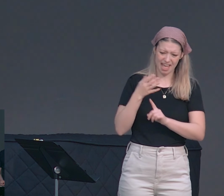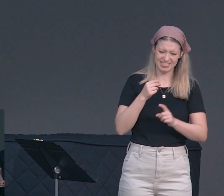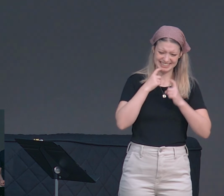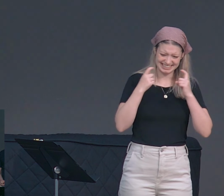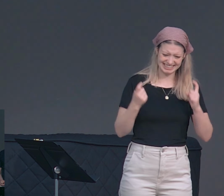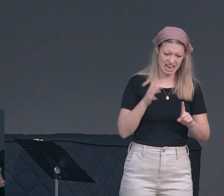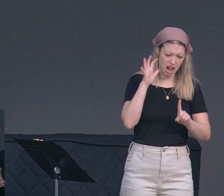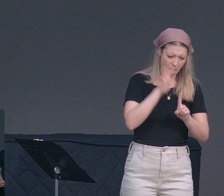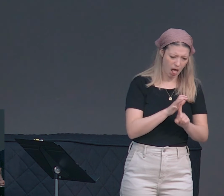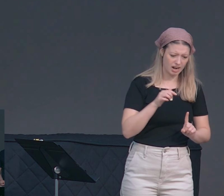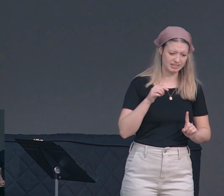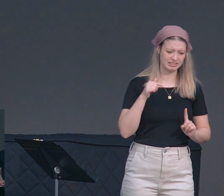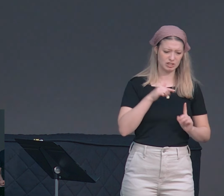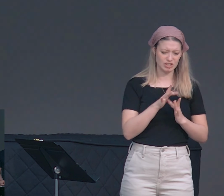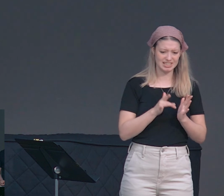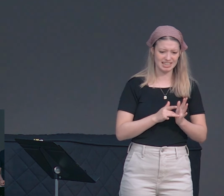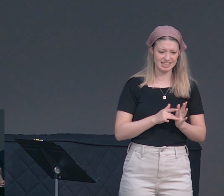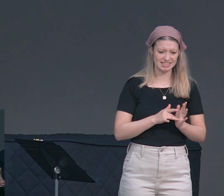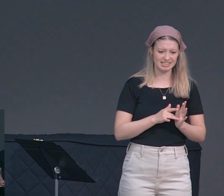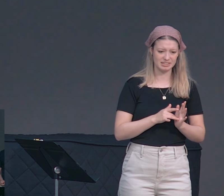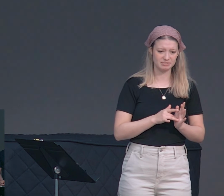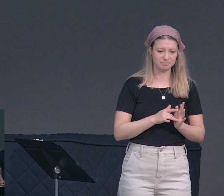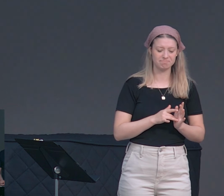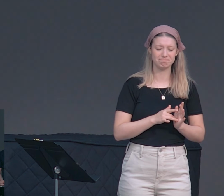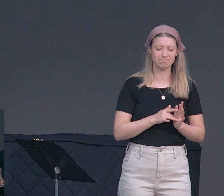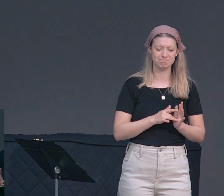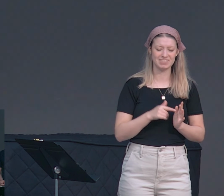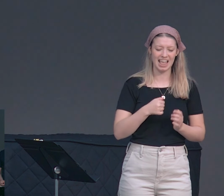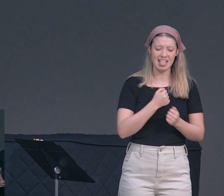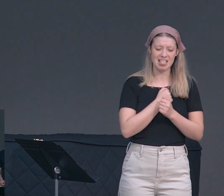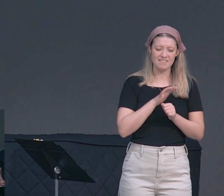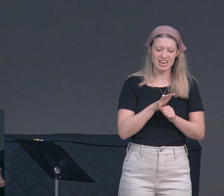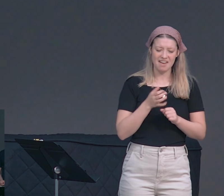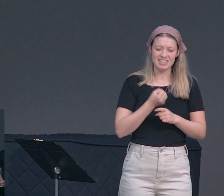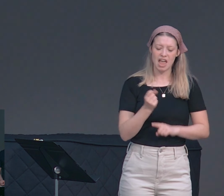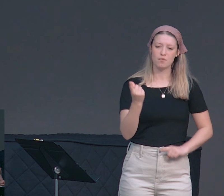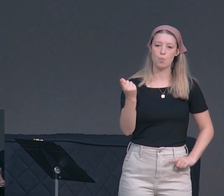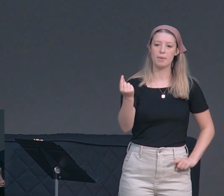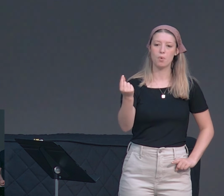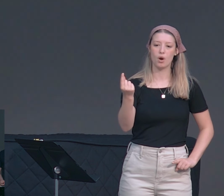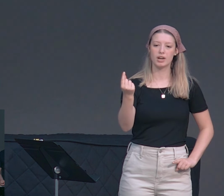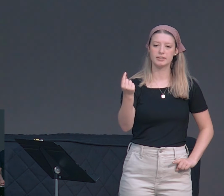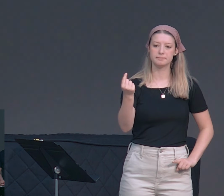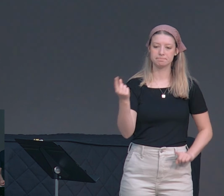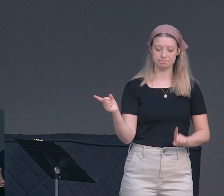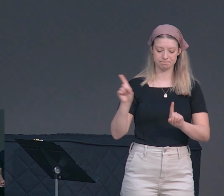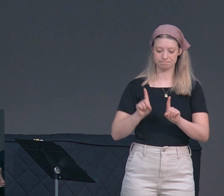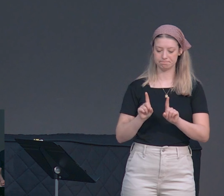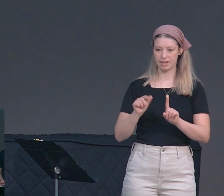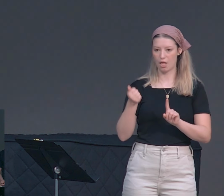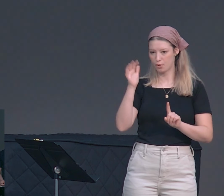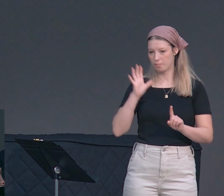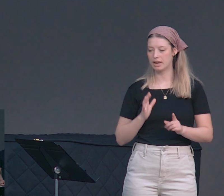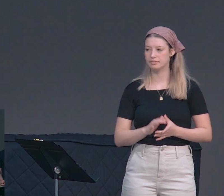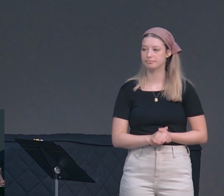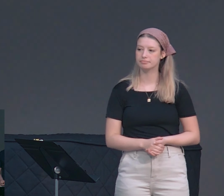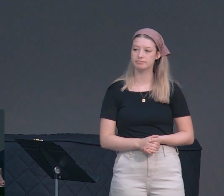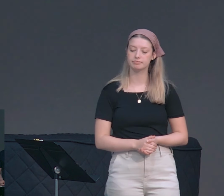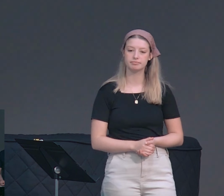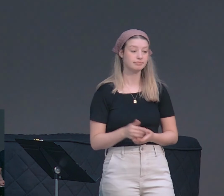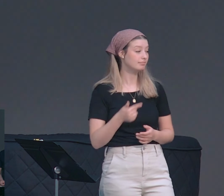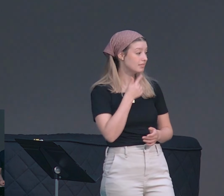to save one more. Only God. So he asks, Jesus, will you love